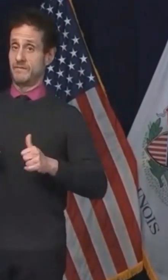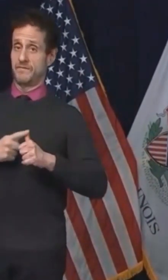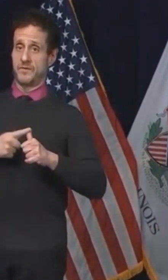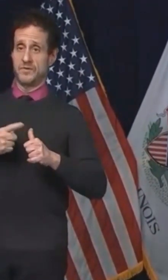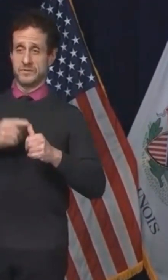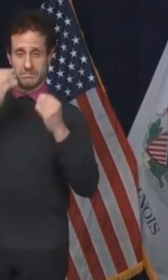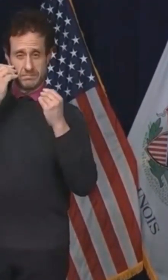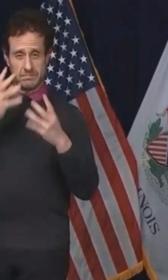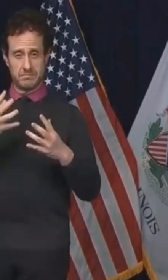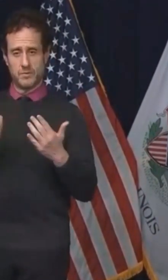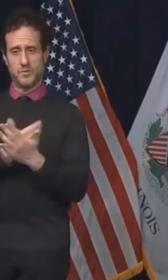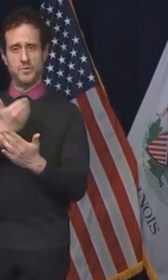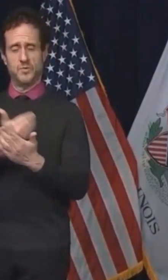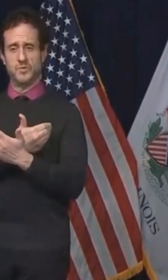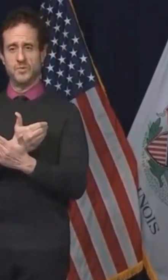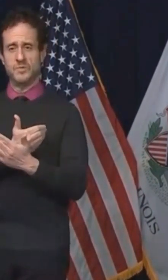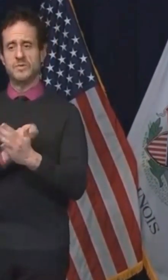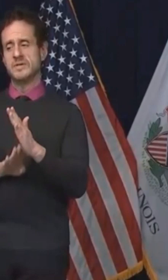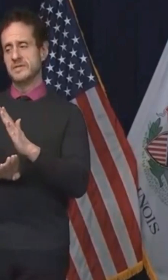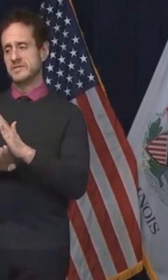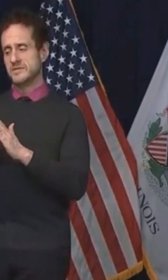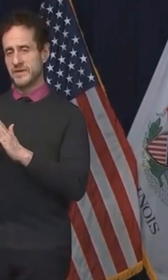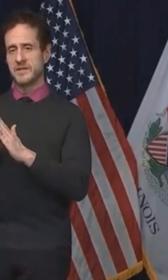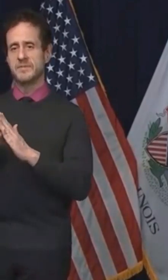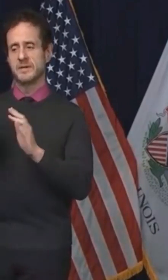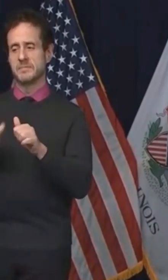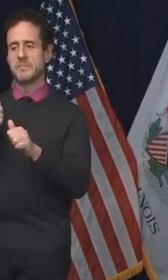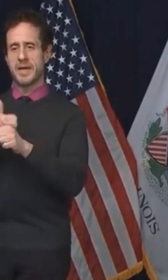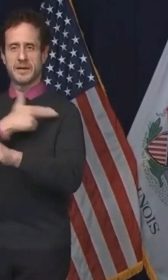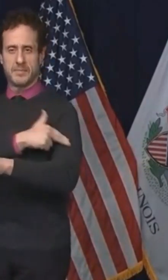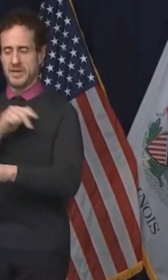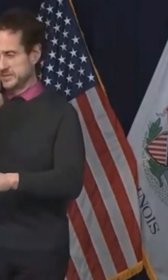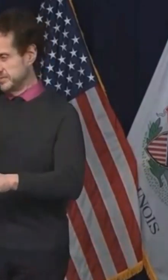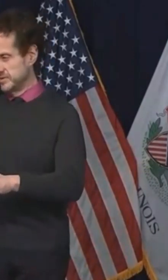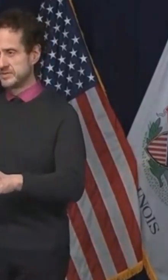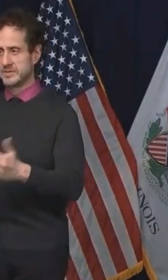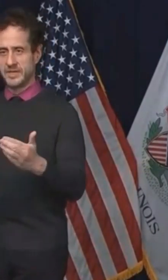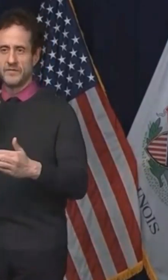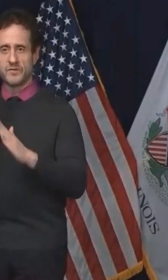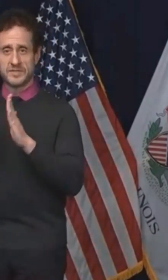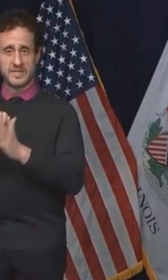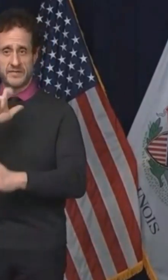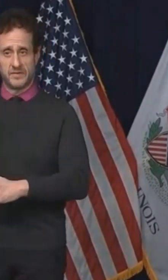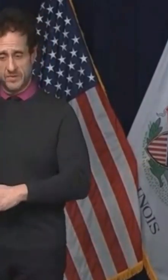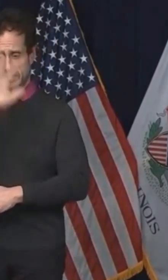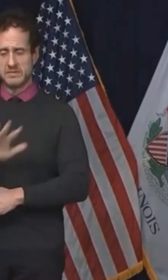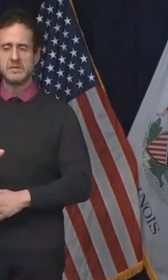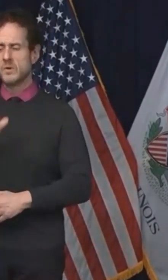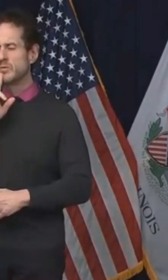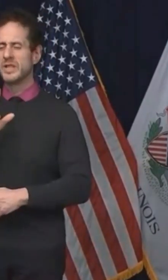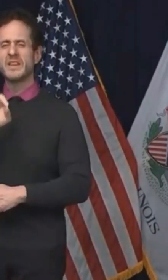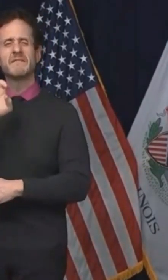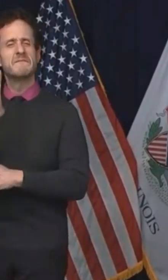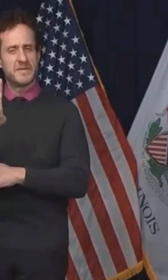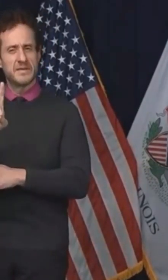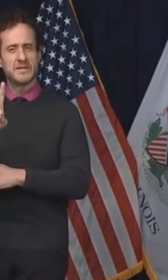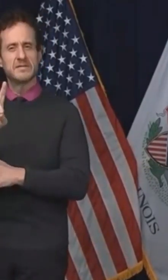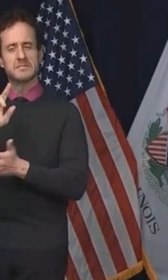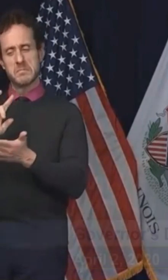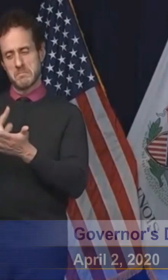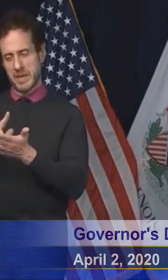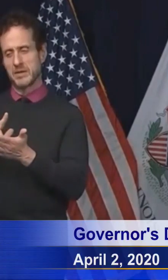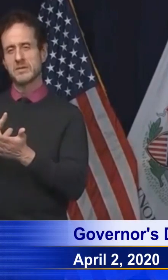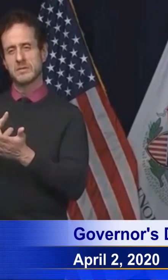the development of alternative care facilities in the state, which are essentially field medical